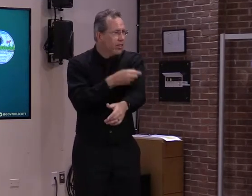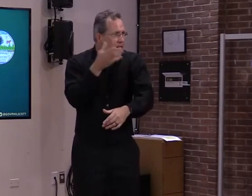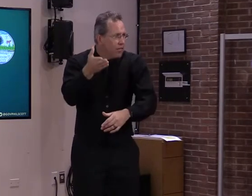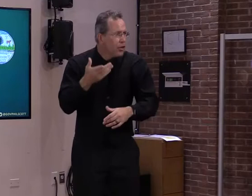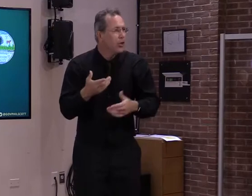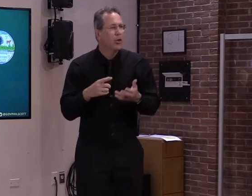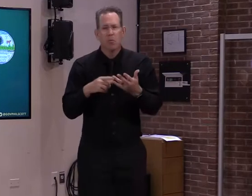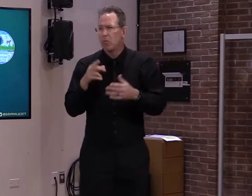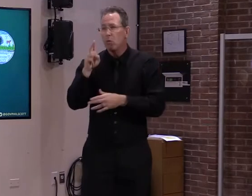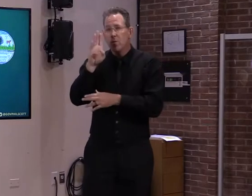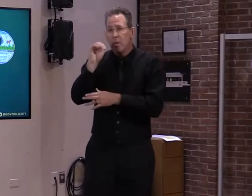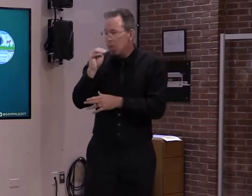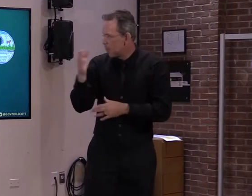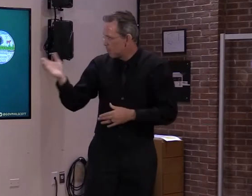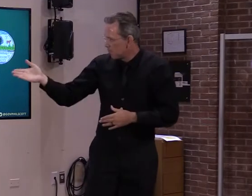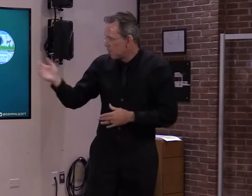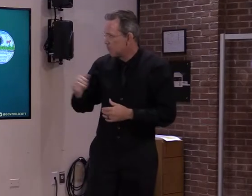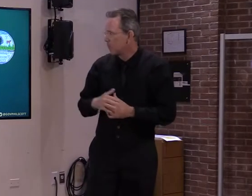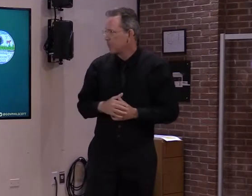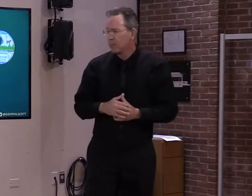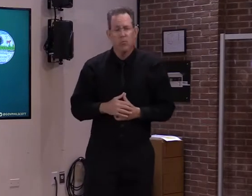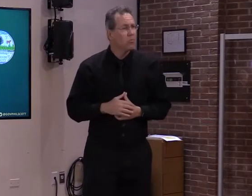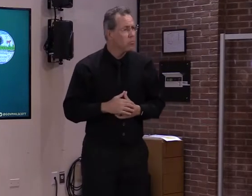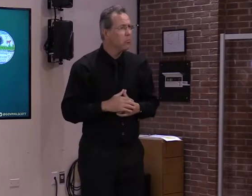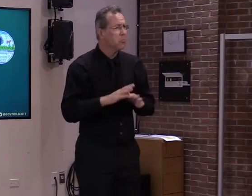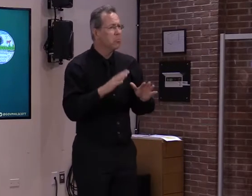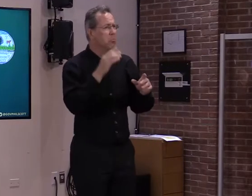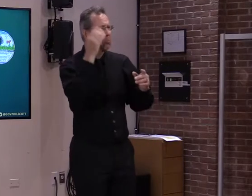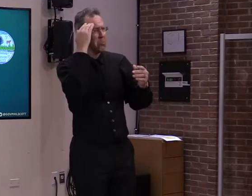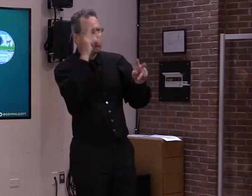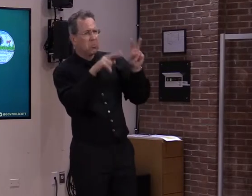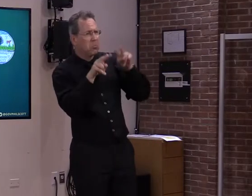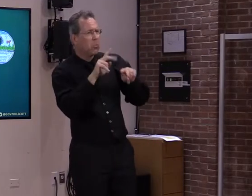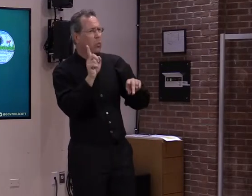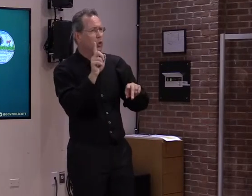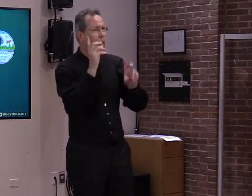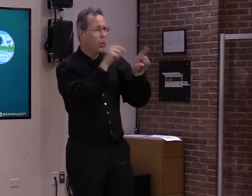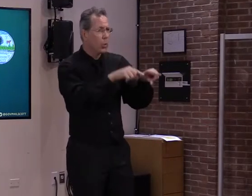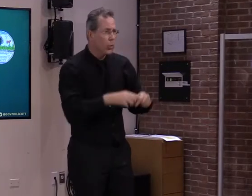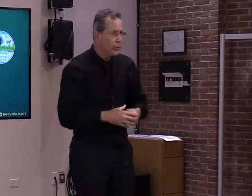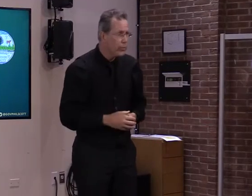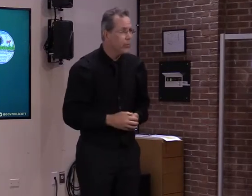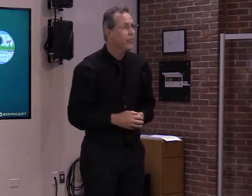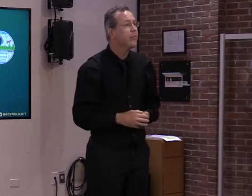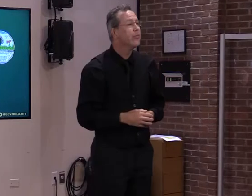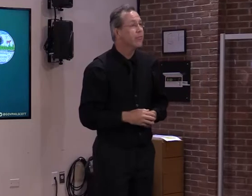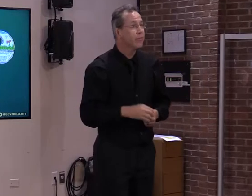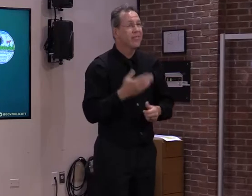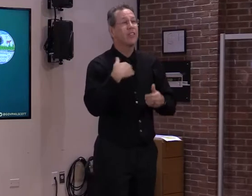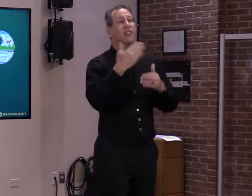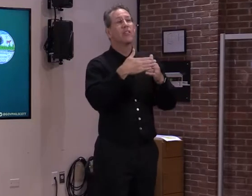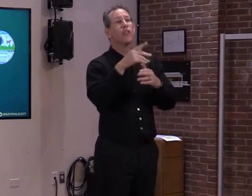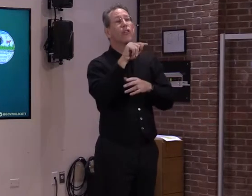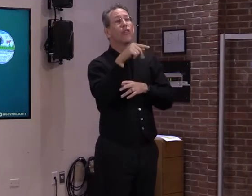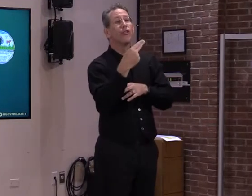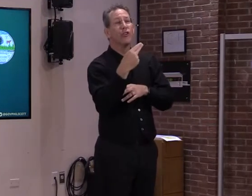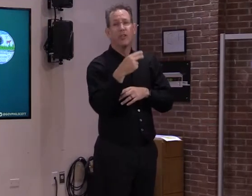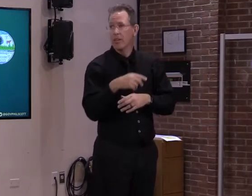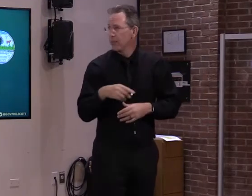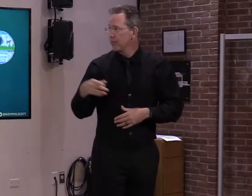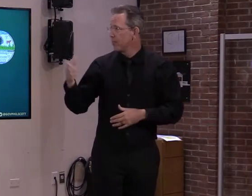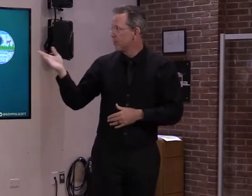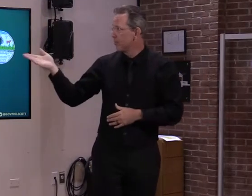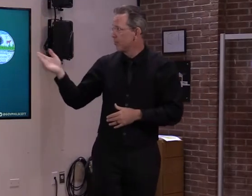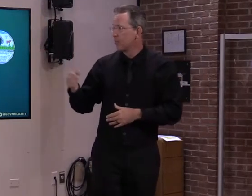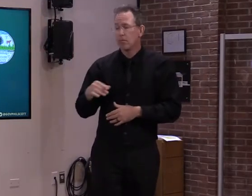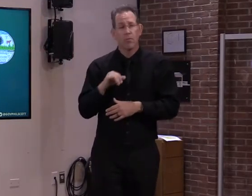Street, the main hospital, and Fannie Allen. And on Thursday, Brattleboro Memorial Hospital, again,